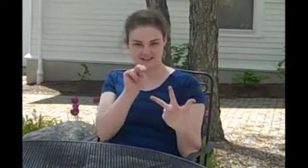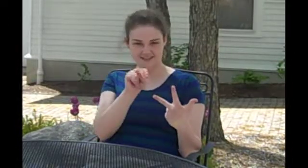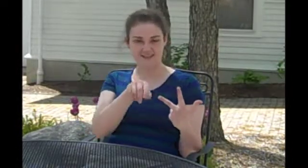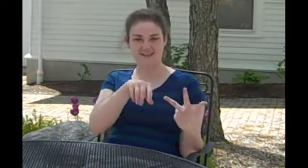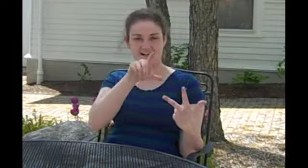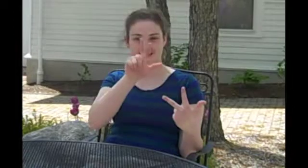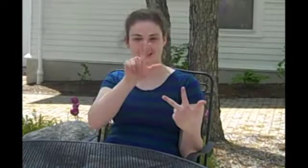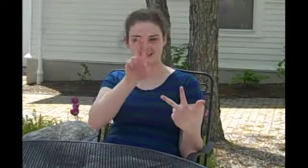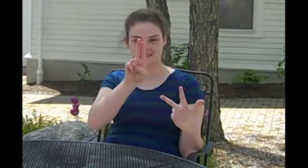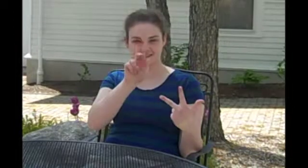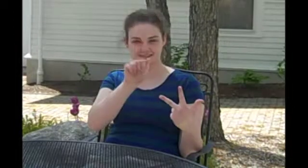and Colin Lewaldy.